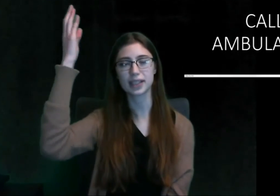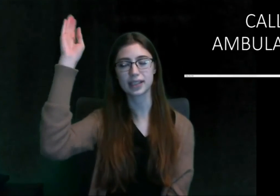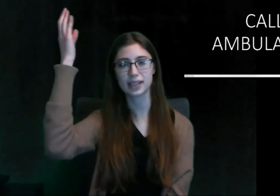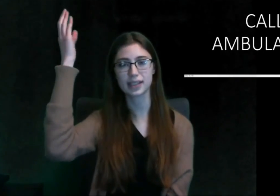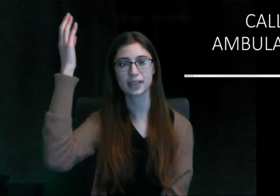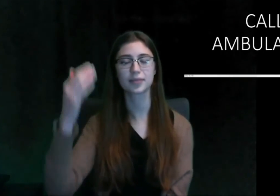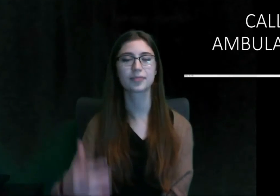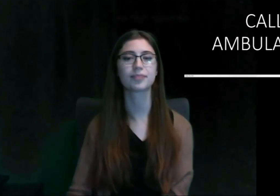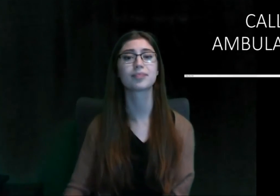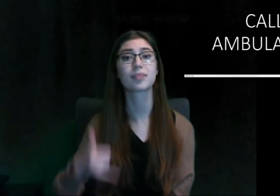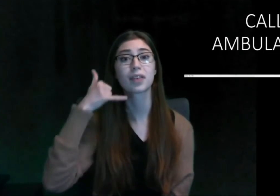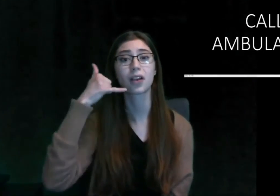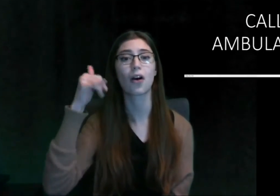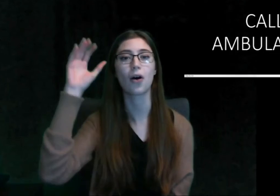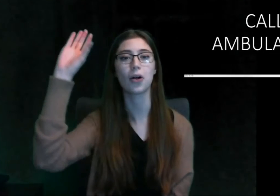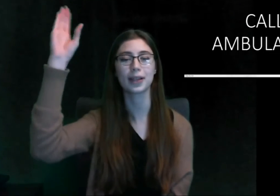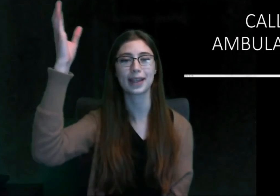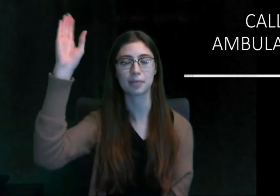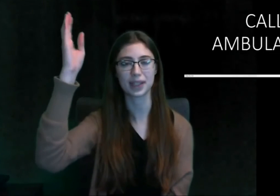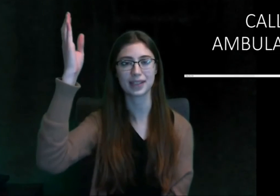ambulance. Call ambulance.